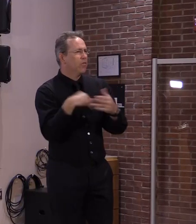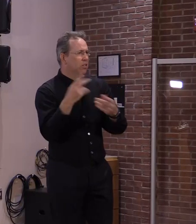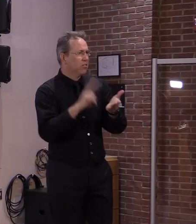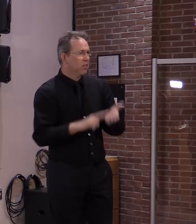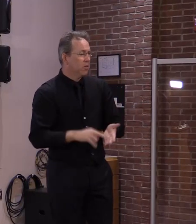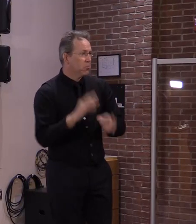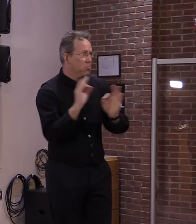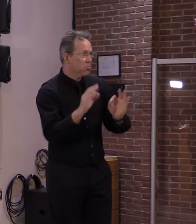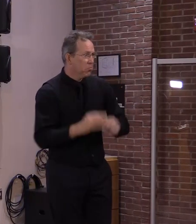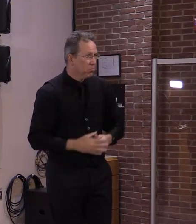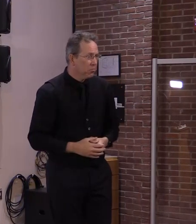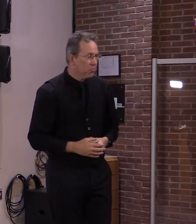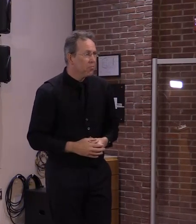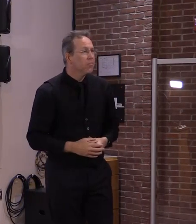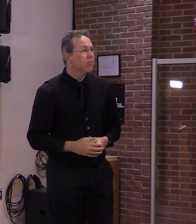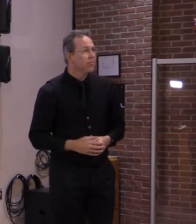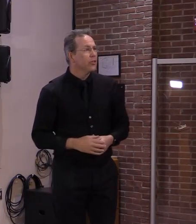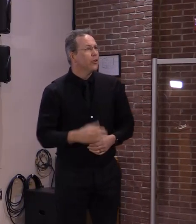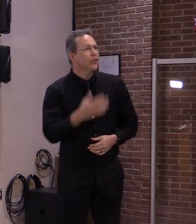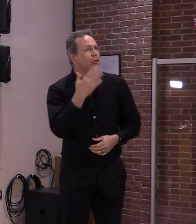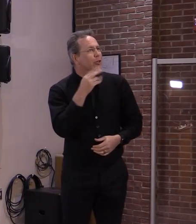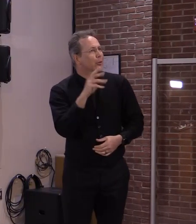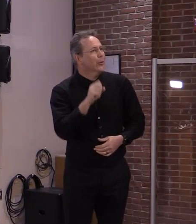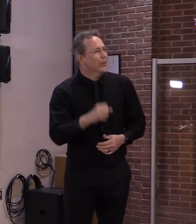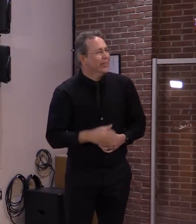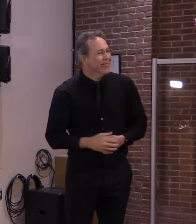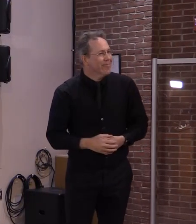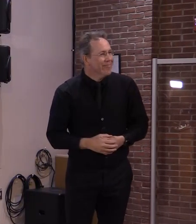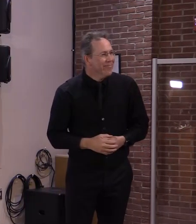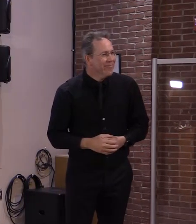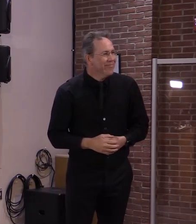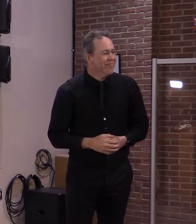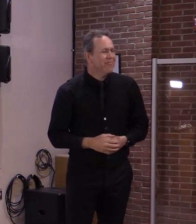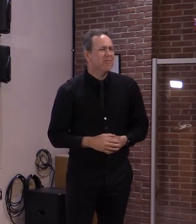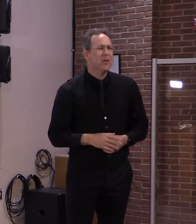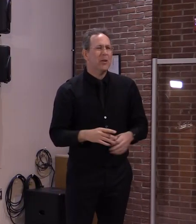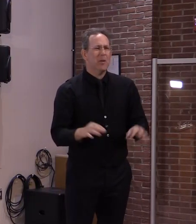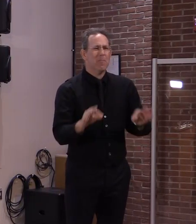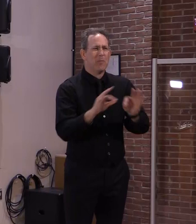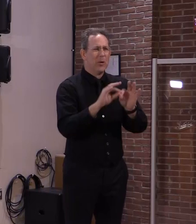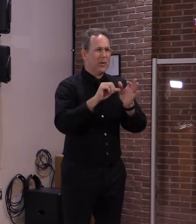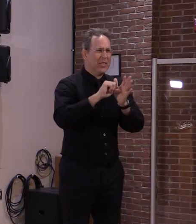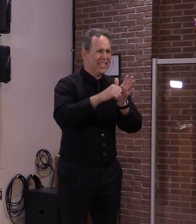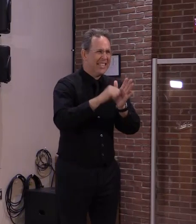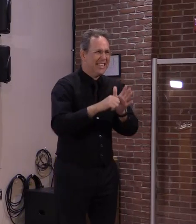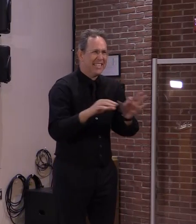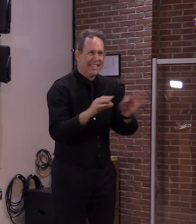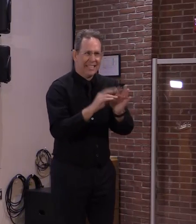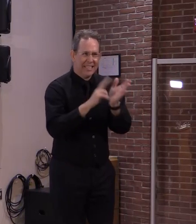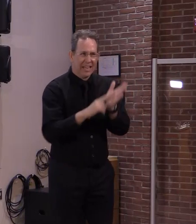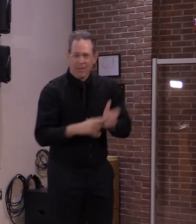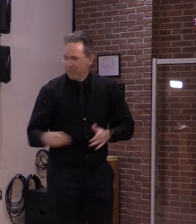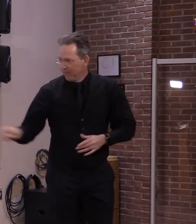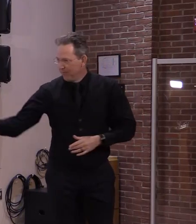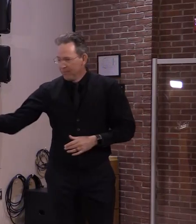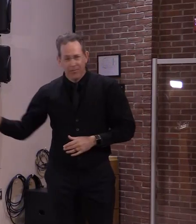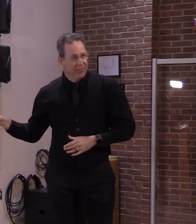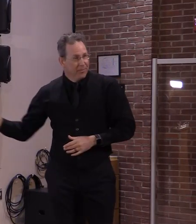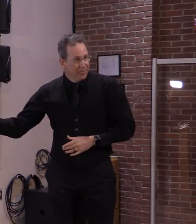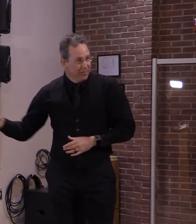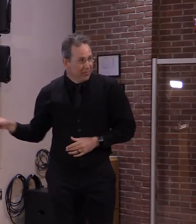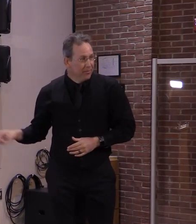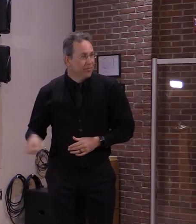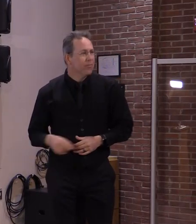encouraging because it's so important to sign up. And don't be discouraged if you can't find an appointment this